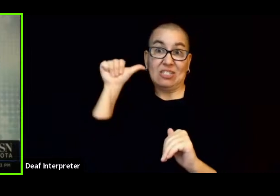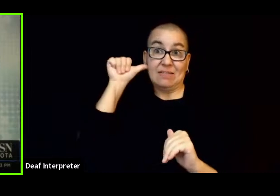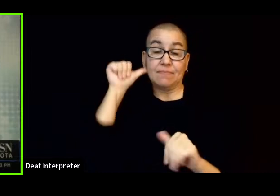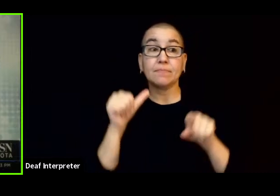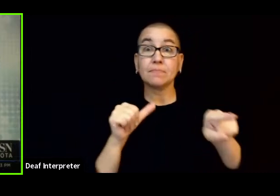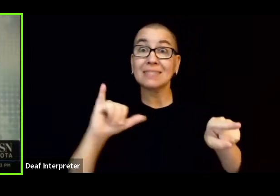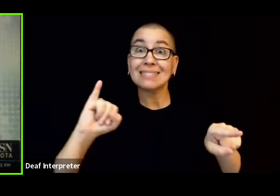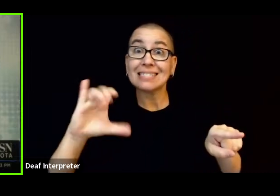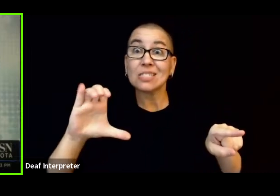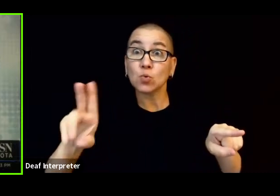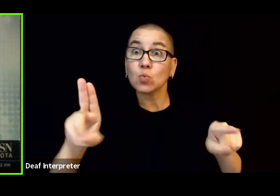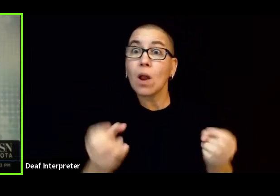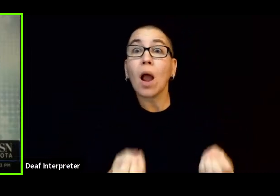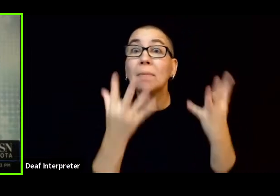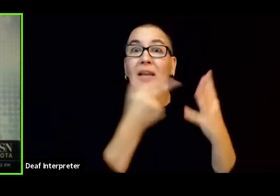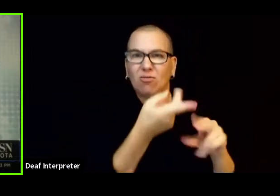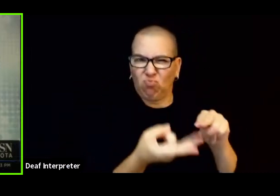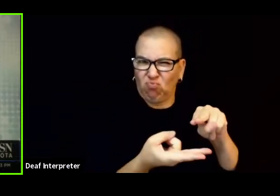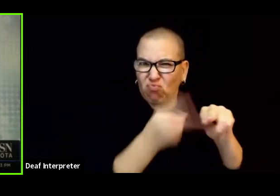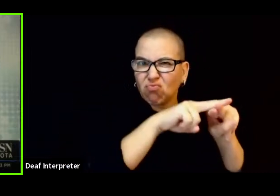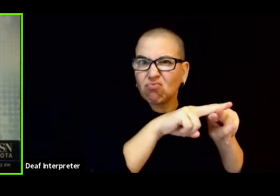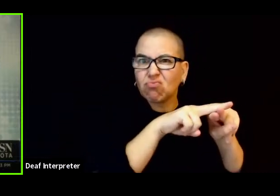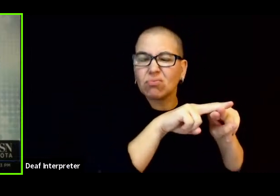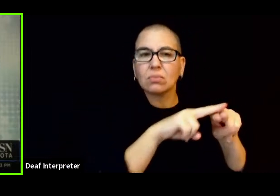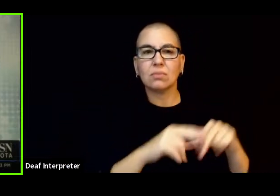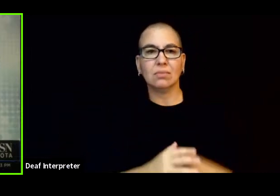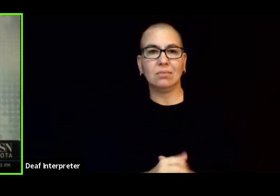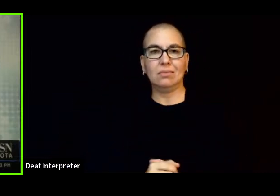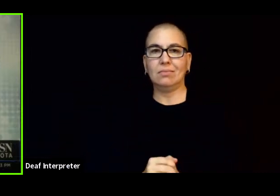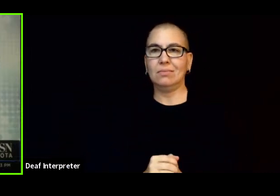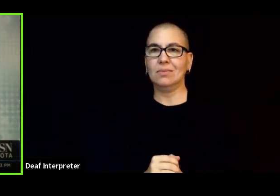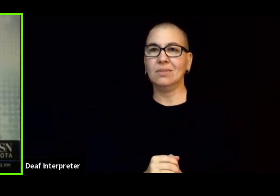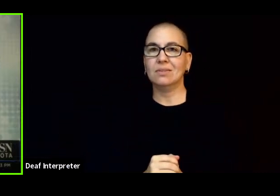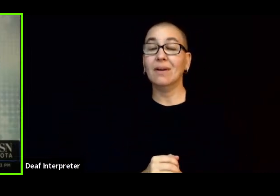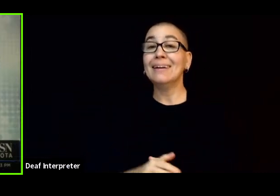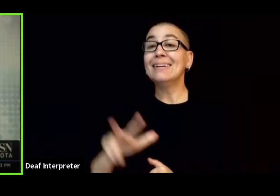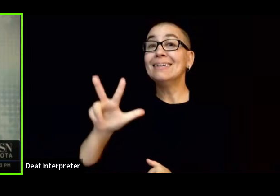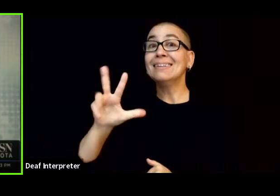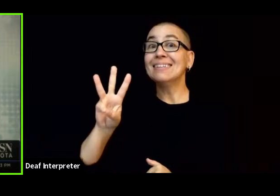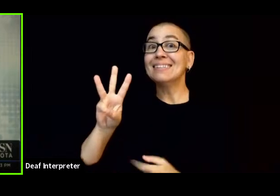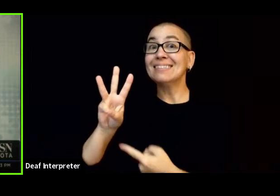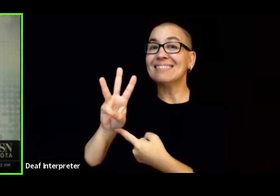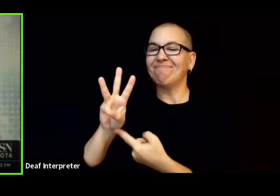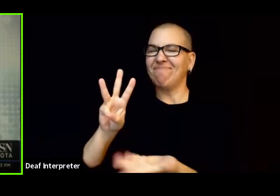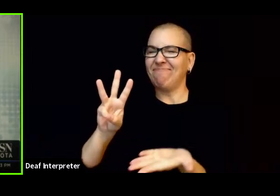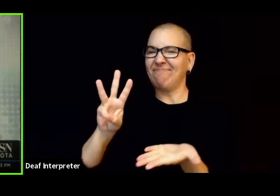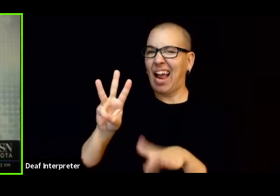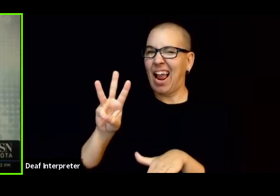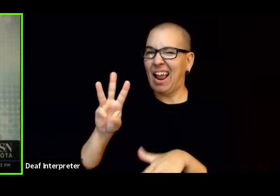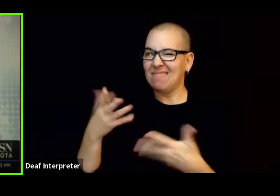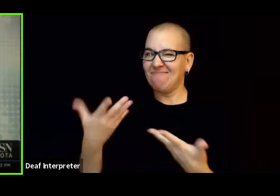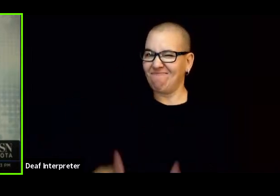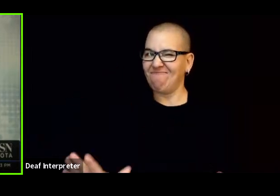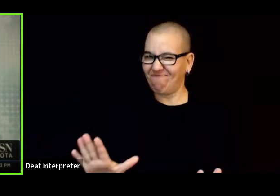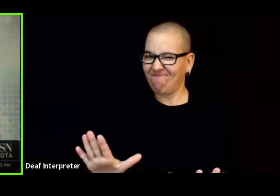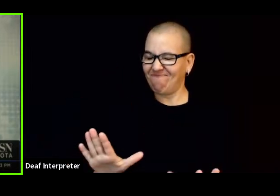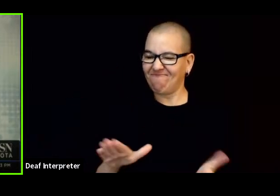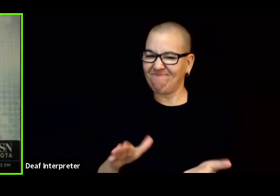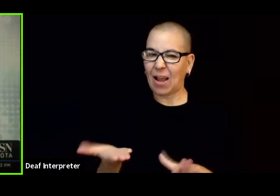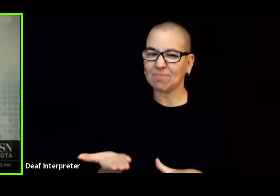across 20 counties, 13 in the metropolitan area, and 23 persons from greater Minnesota, bringing us now